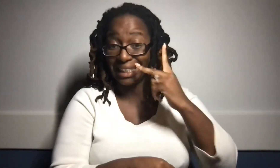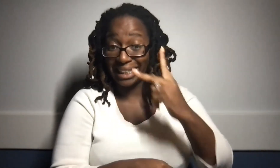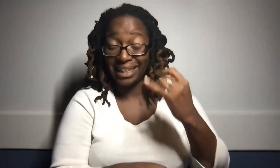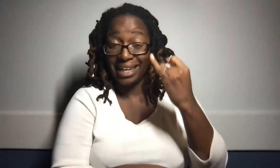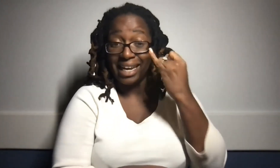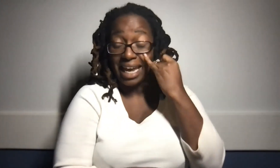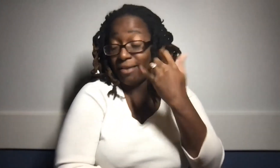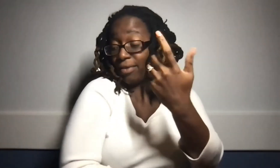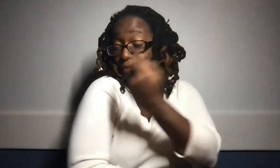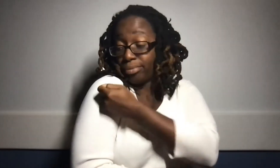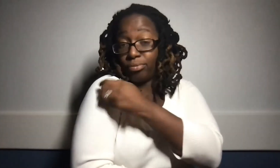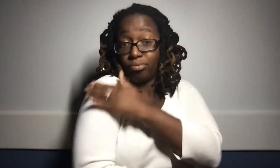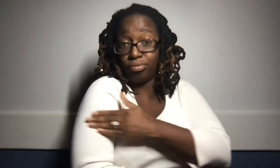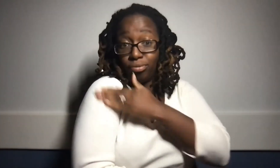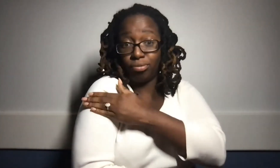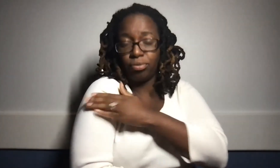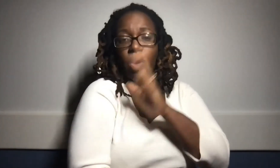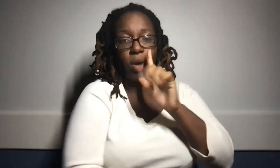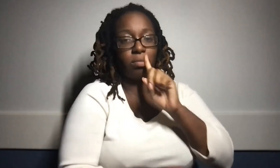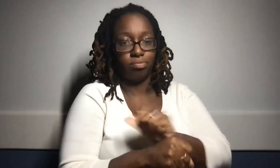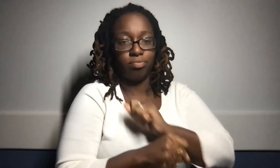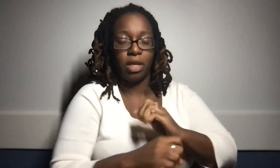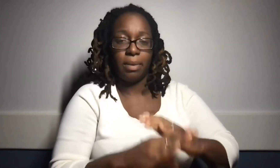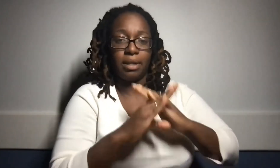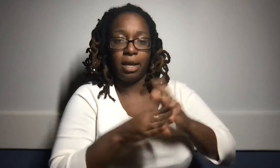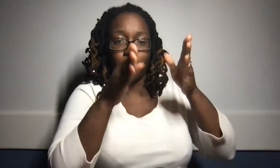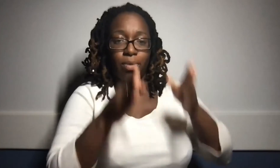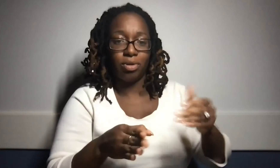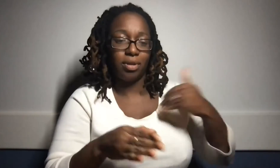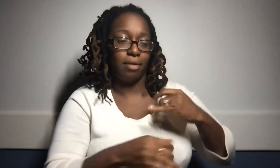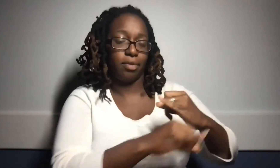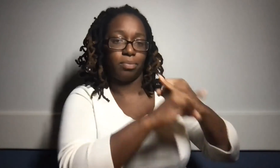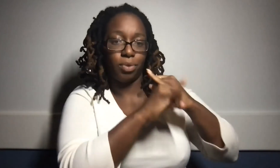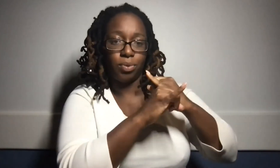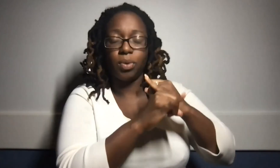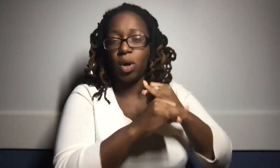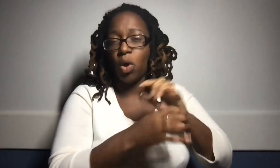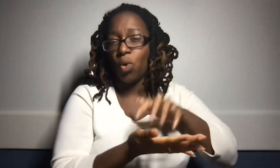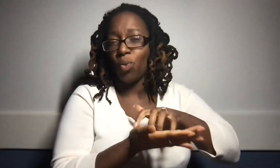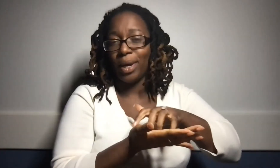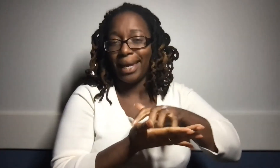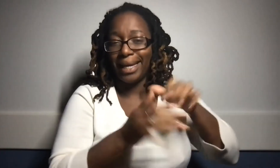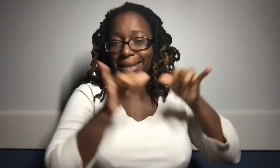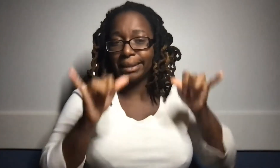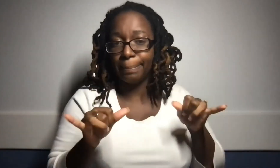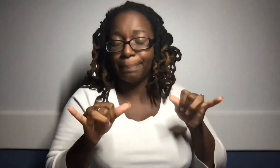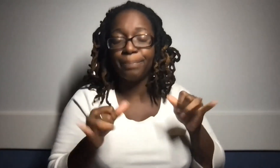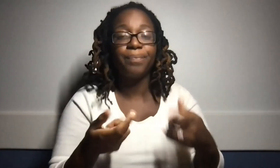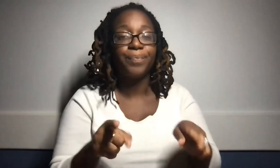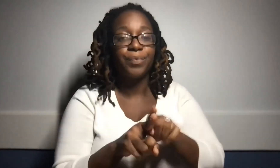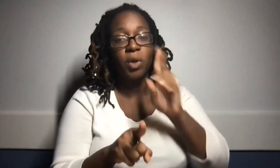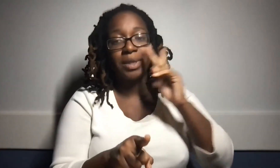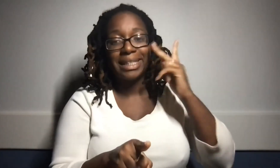intradermal administered vaccination will protect immunocompromised persons. We'd also like to see